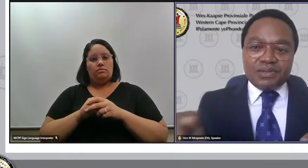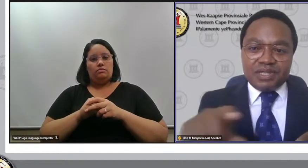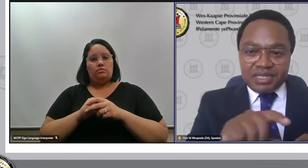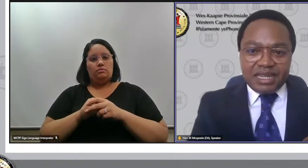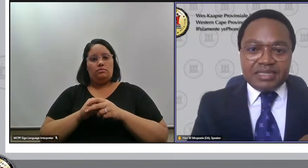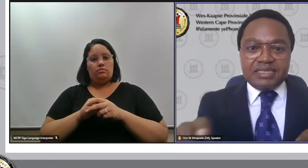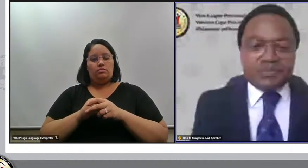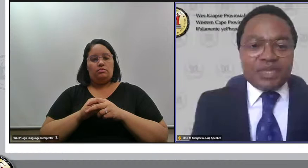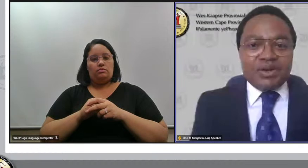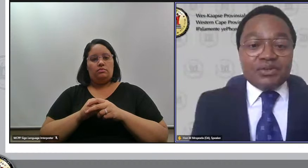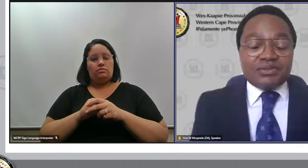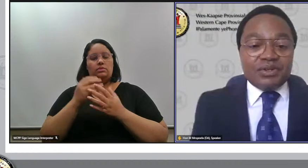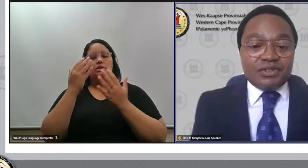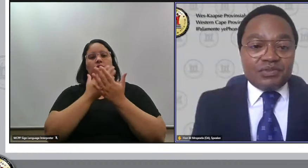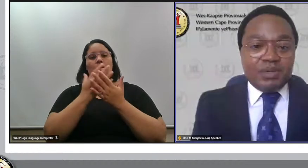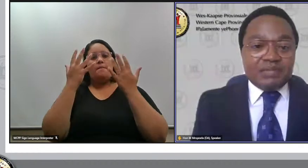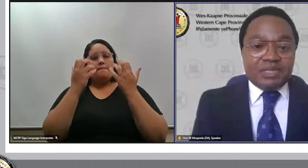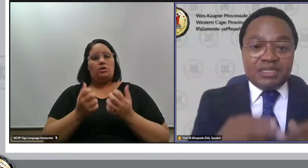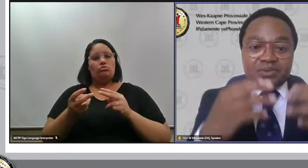for the actual work